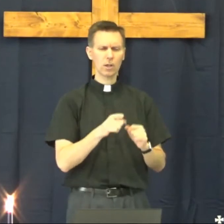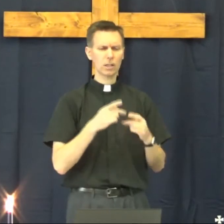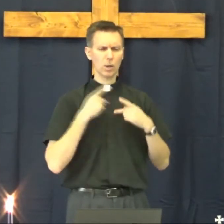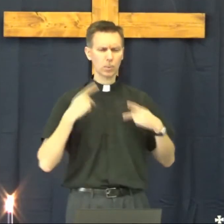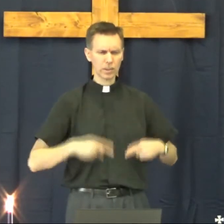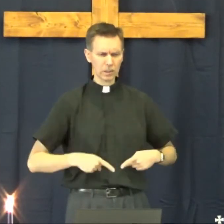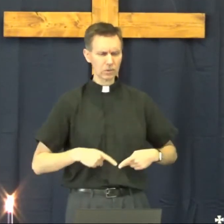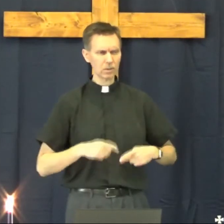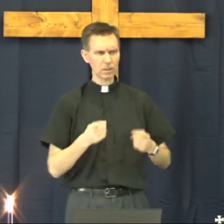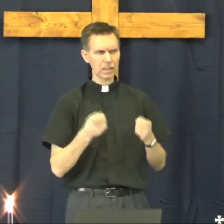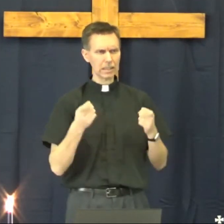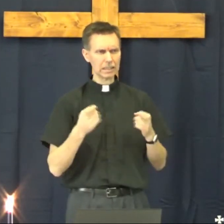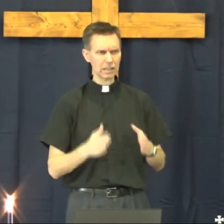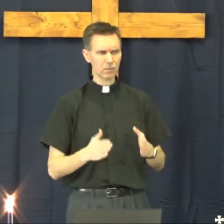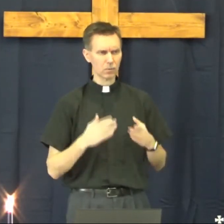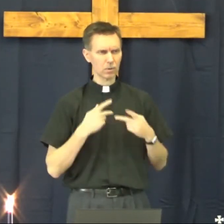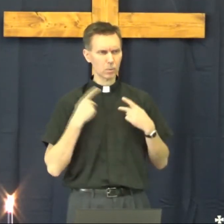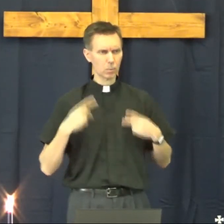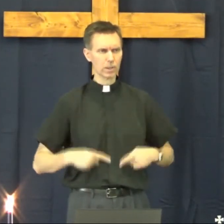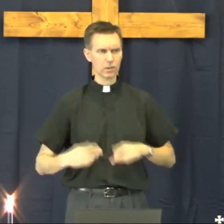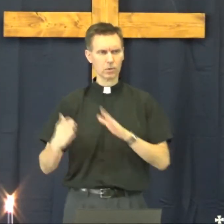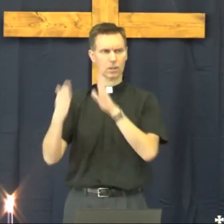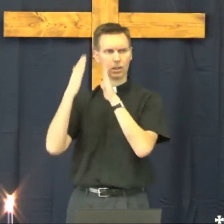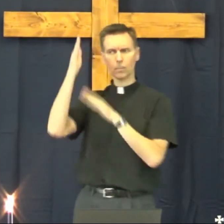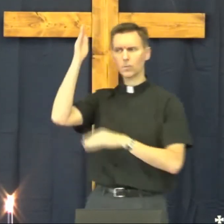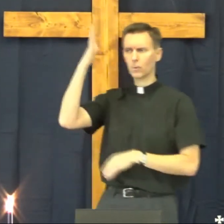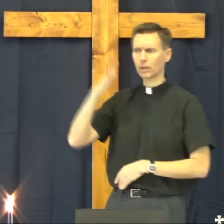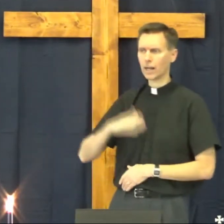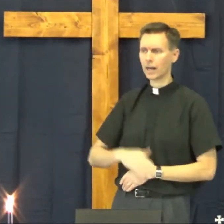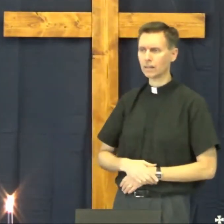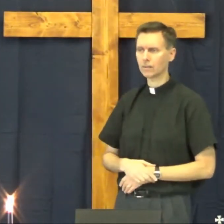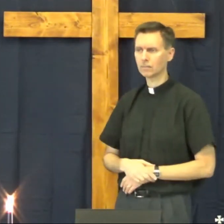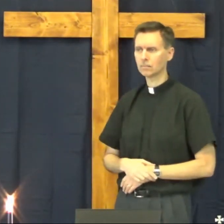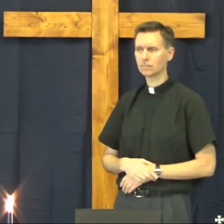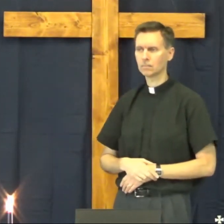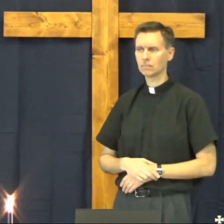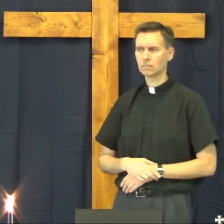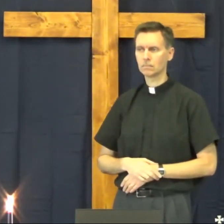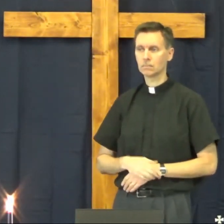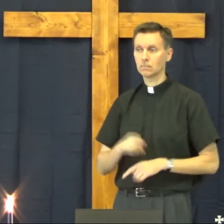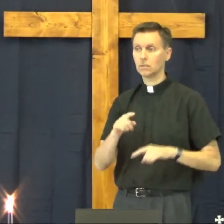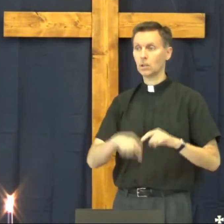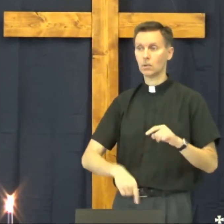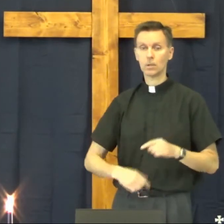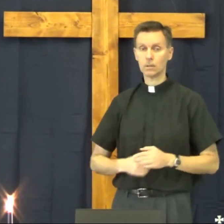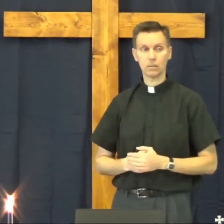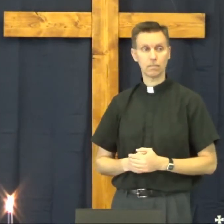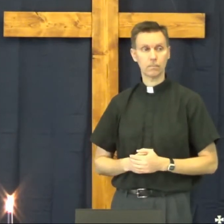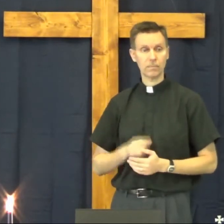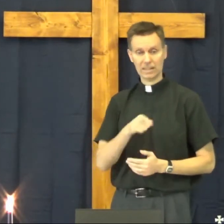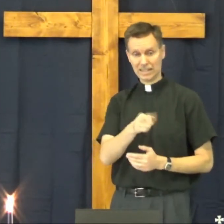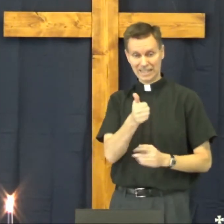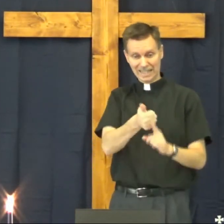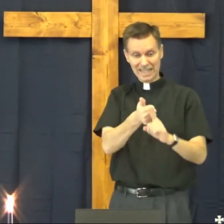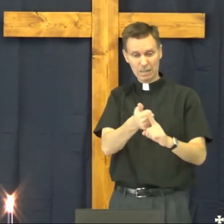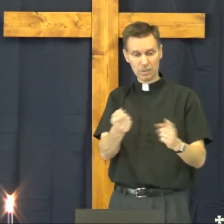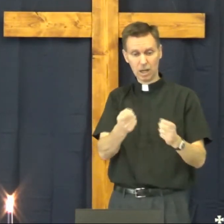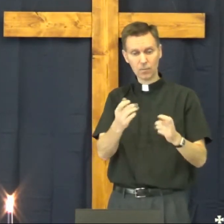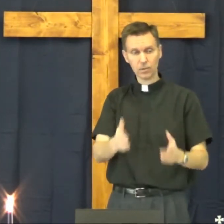a priest, a sinful priest, come before God? He couldn't. He himself is a